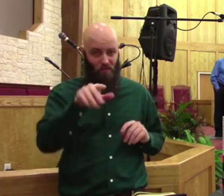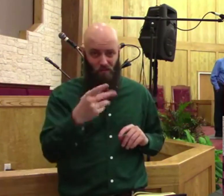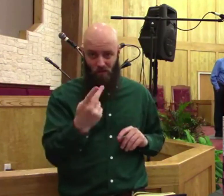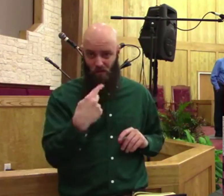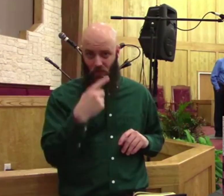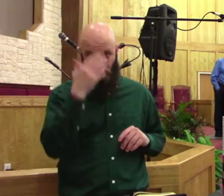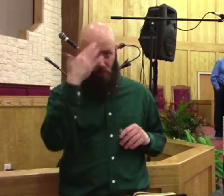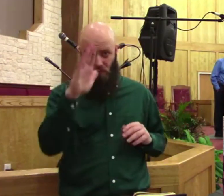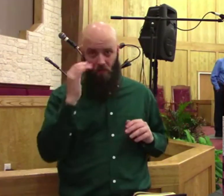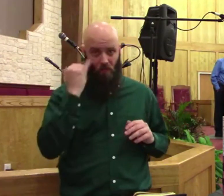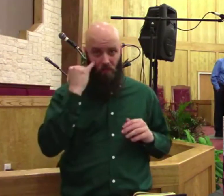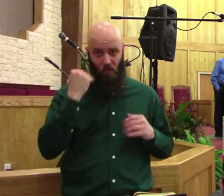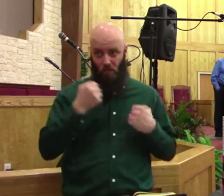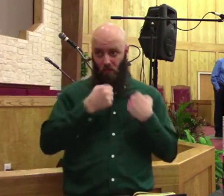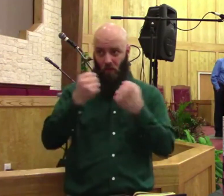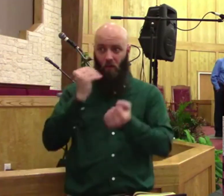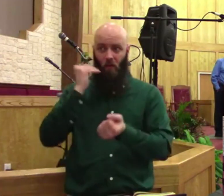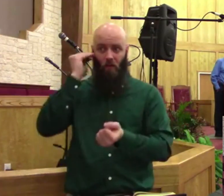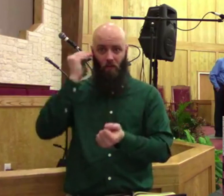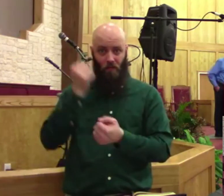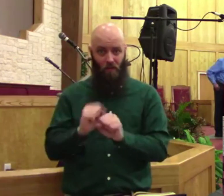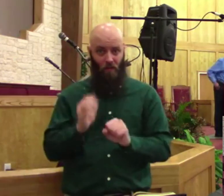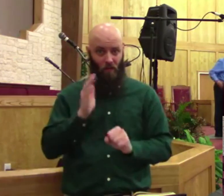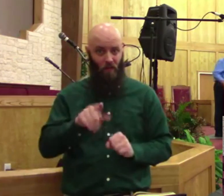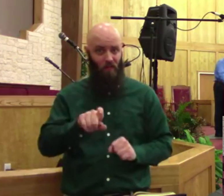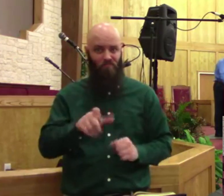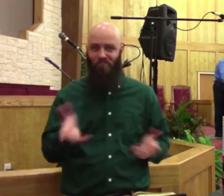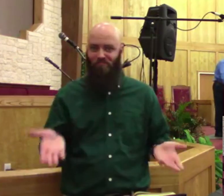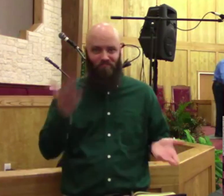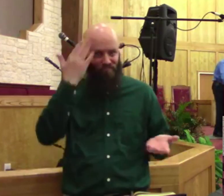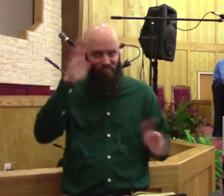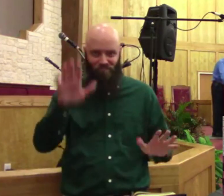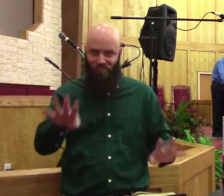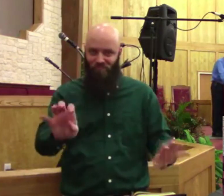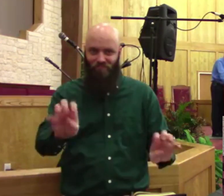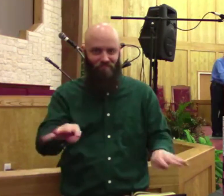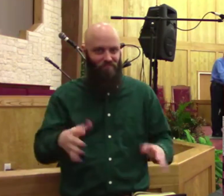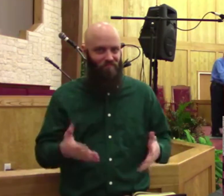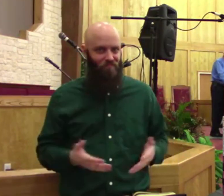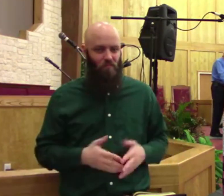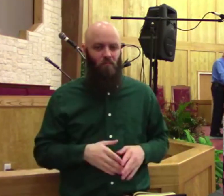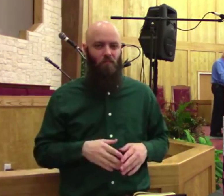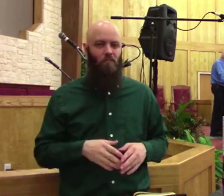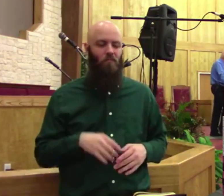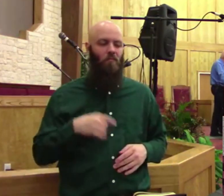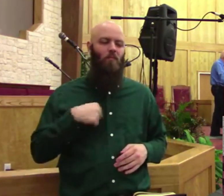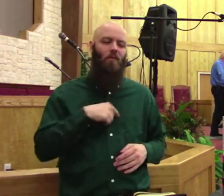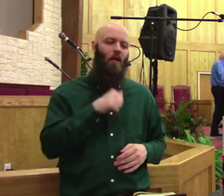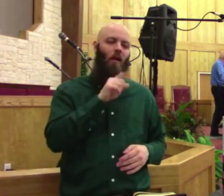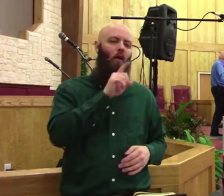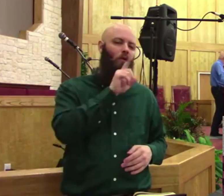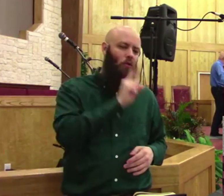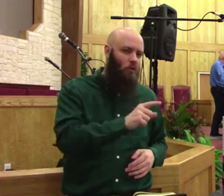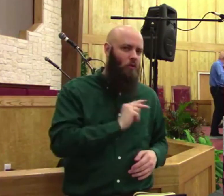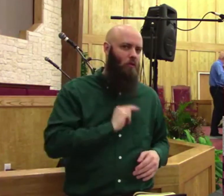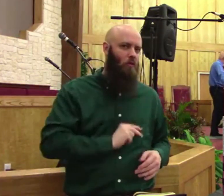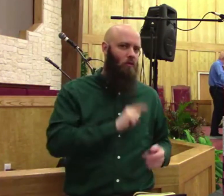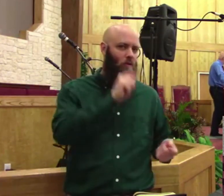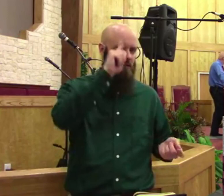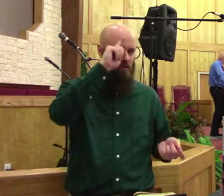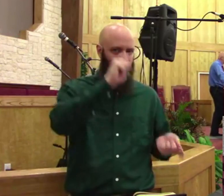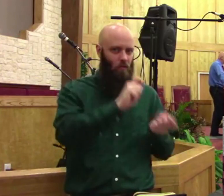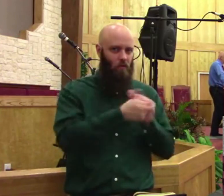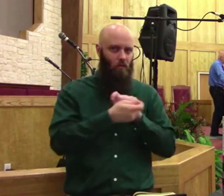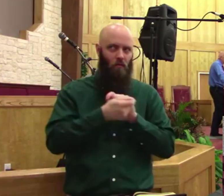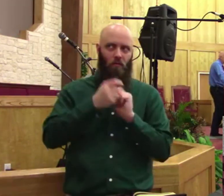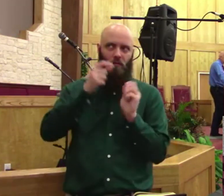today. We don't know for sure Nebuchadnezzar was converted. Seems like he was, but it